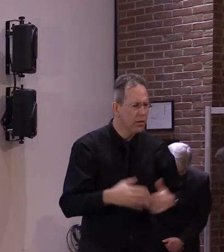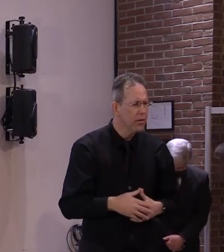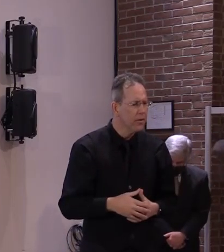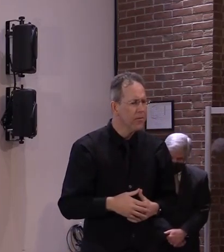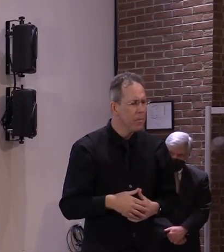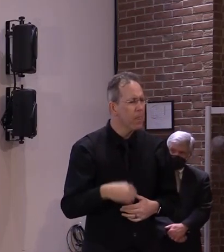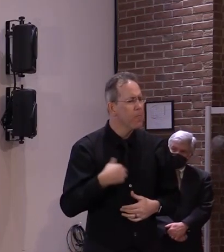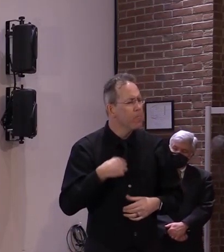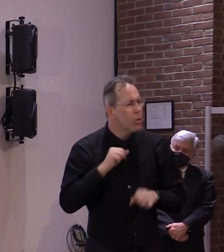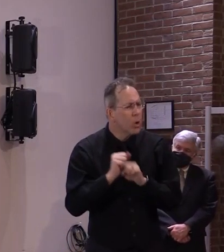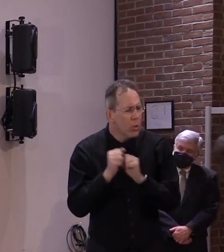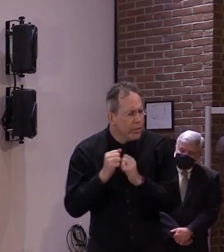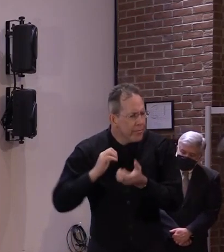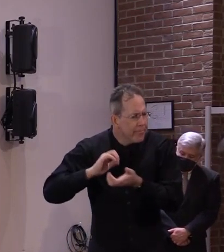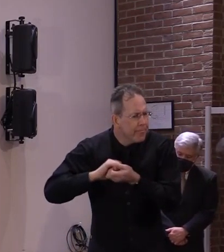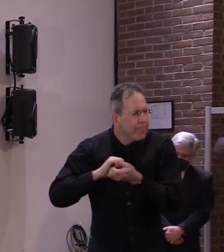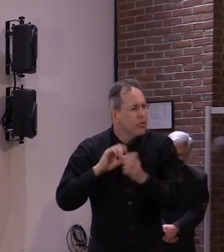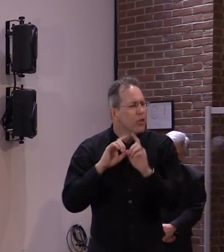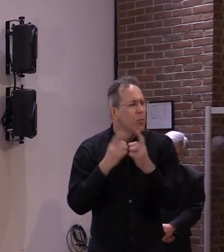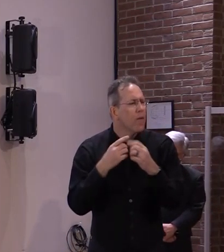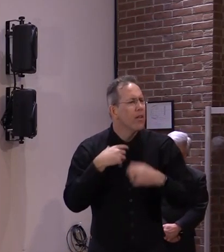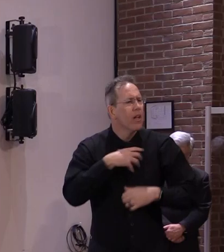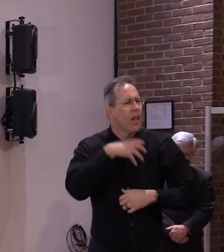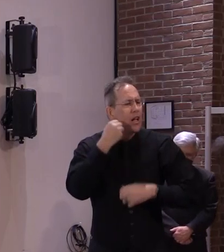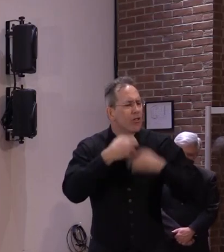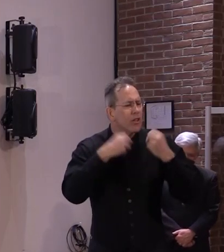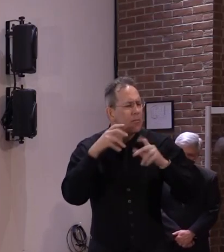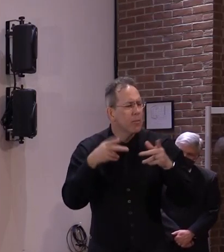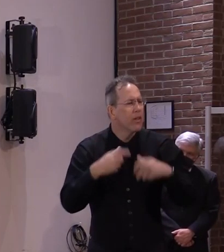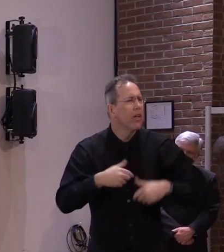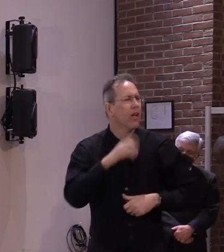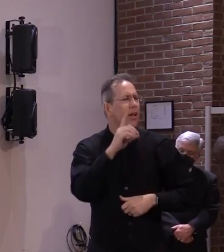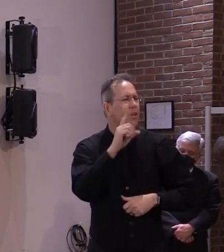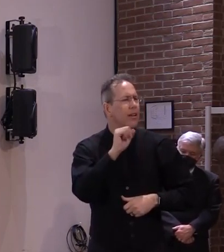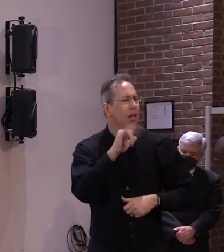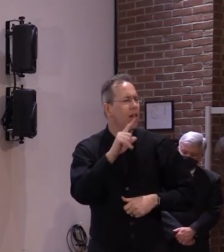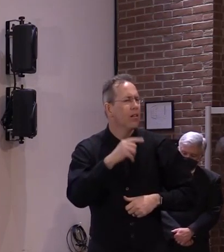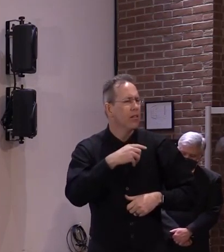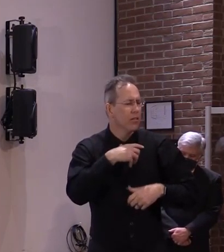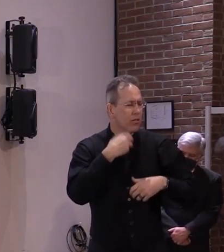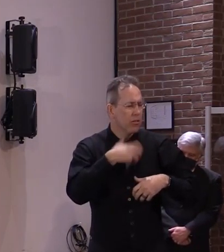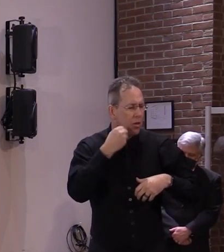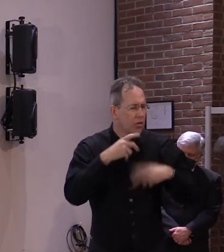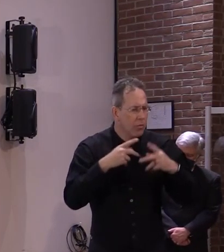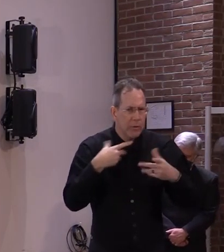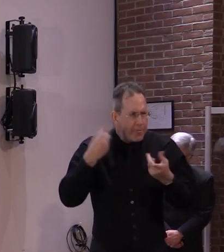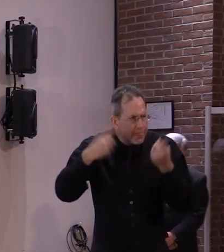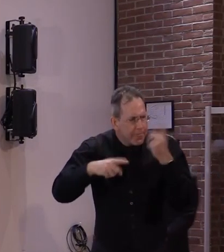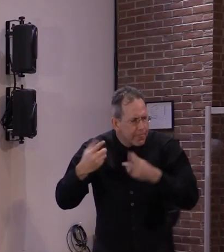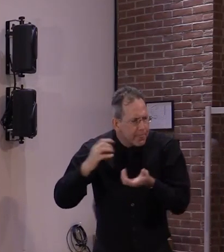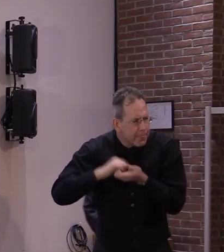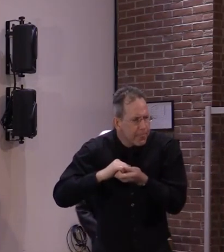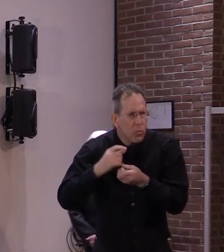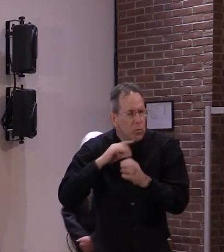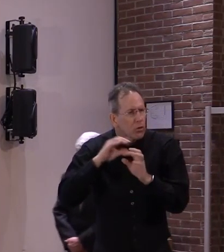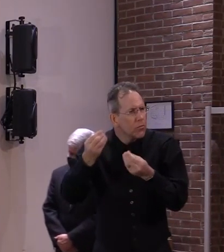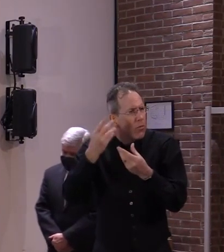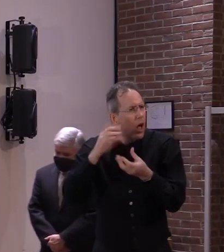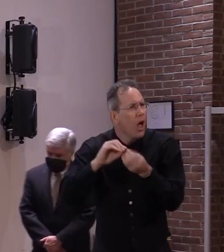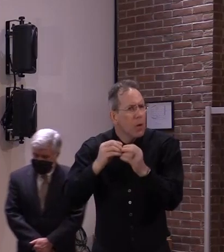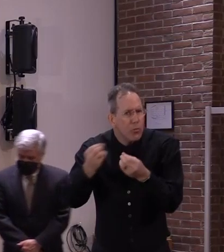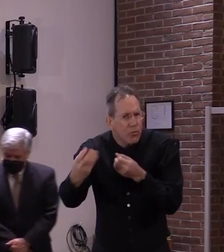of the long-term care facilities and have a greater awareness as well of everything that goes on there.